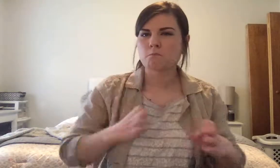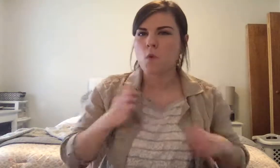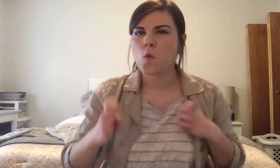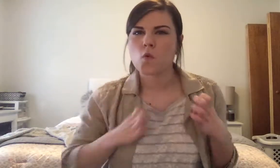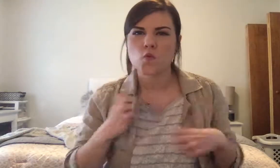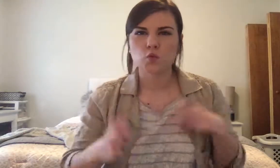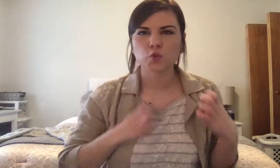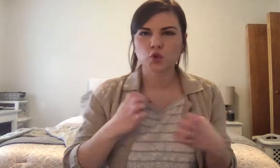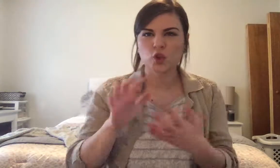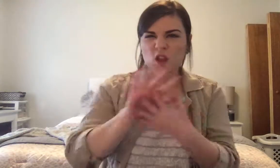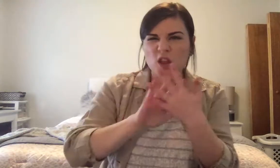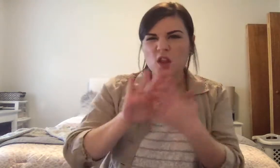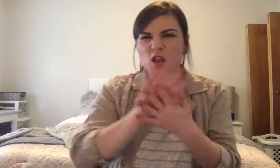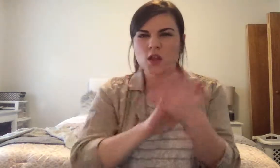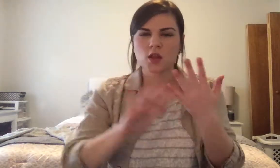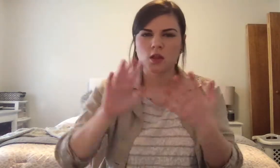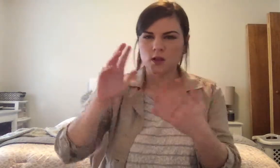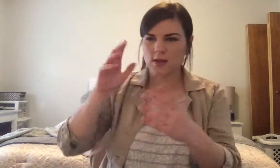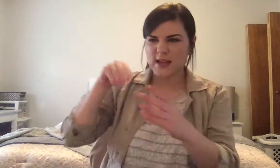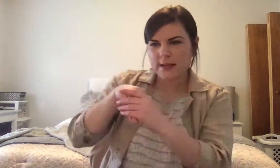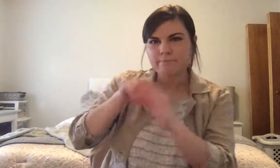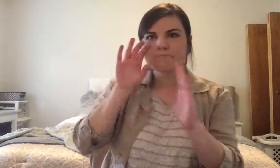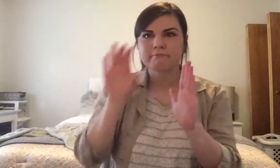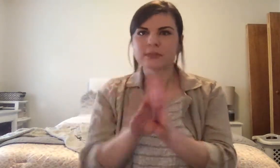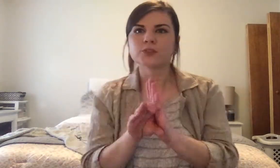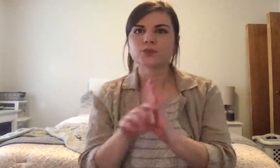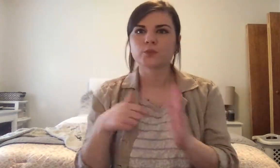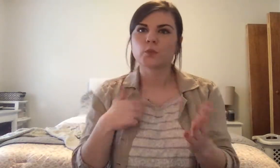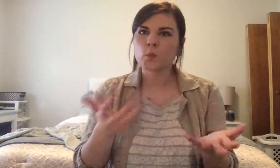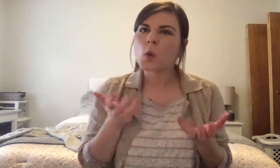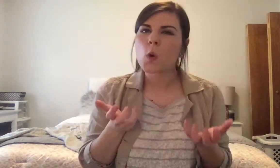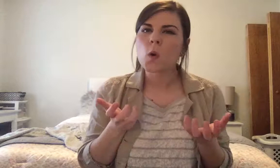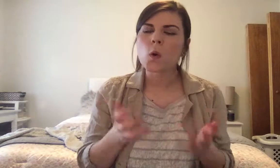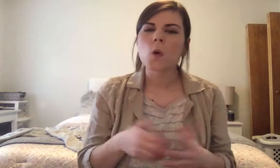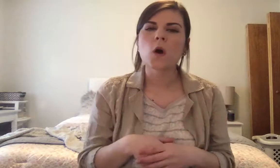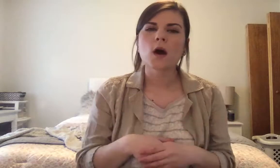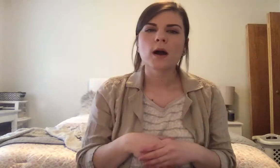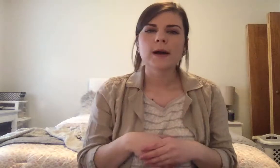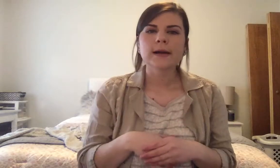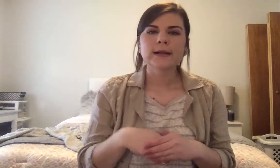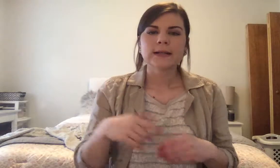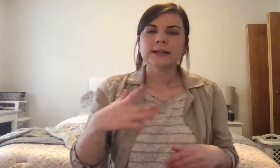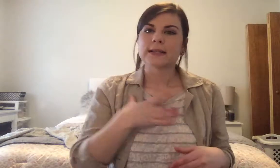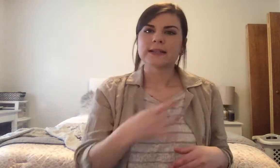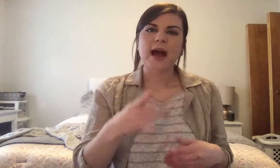grain, if that's what I'm going for in my photograph, and I just really like the whole feel of